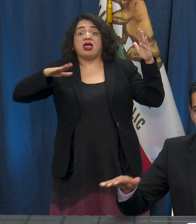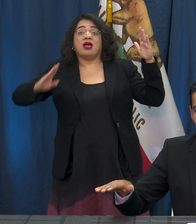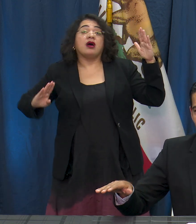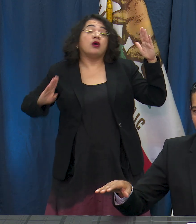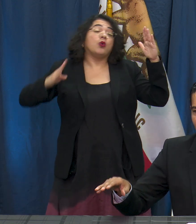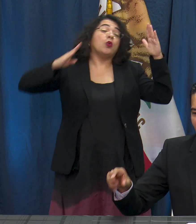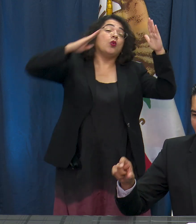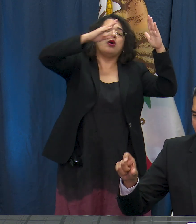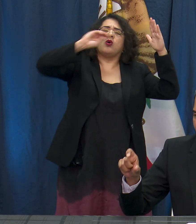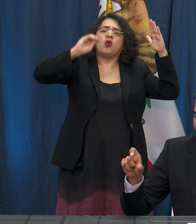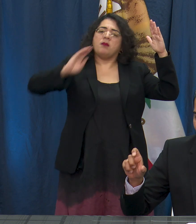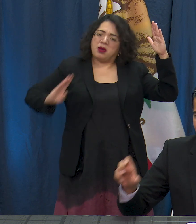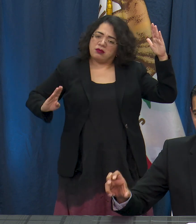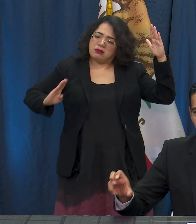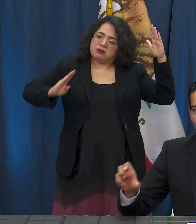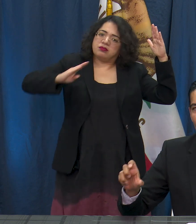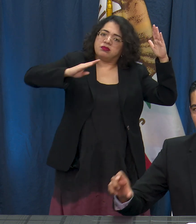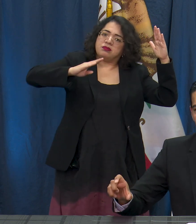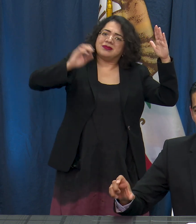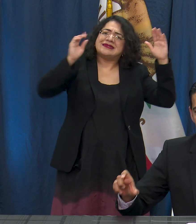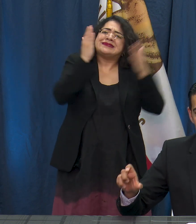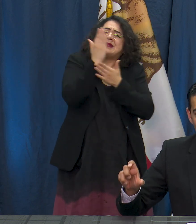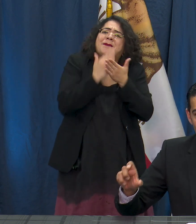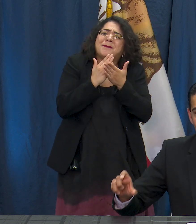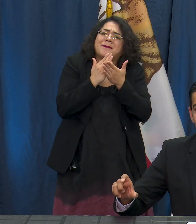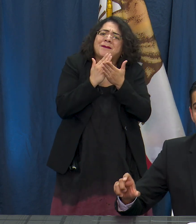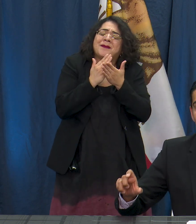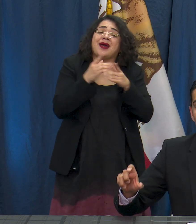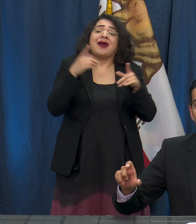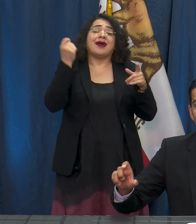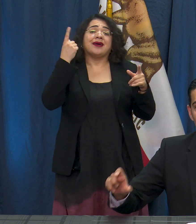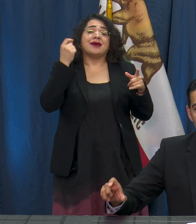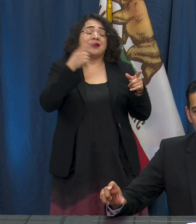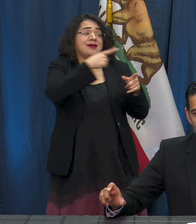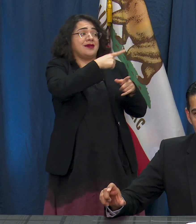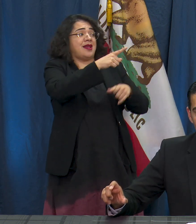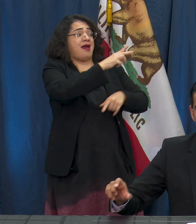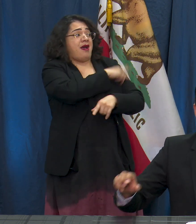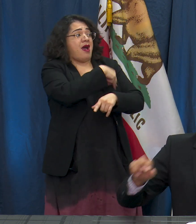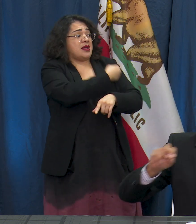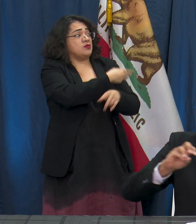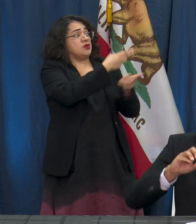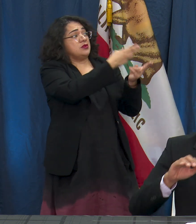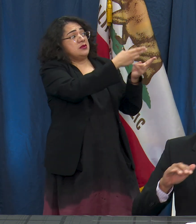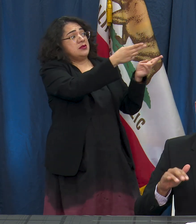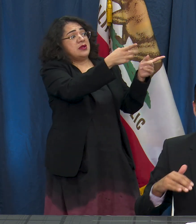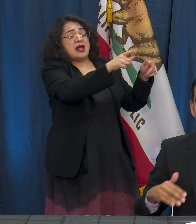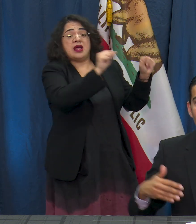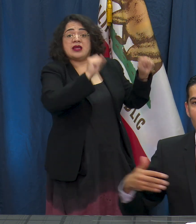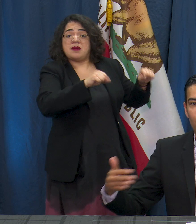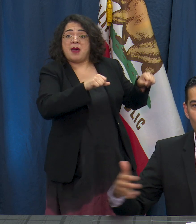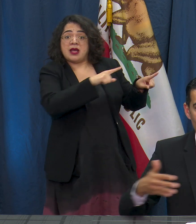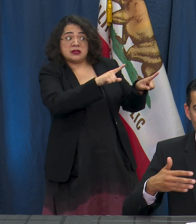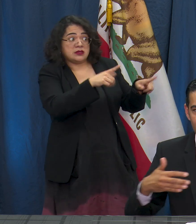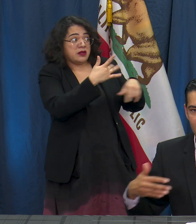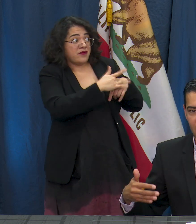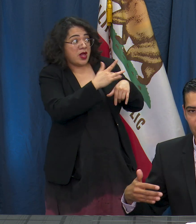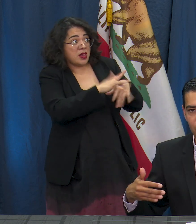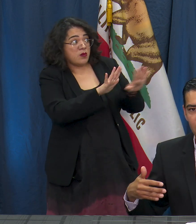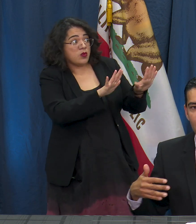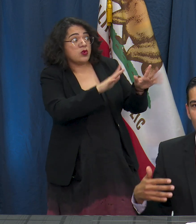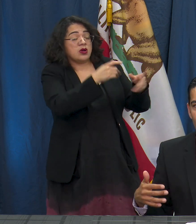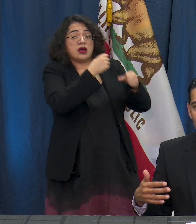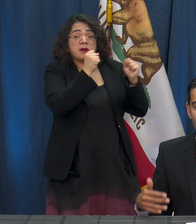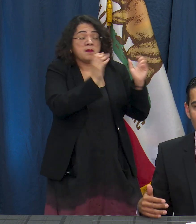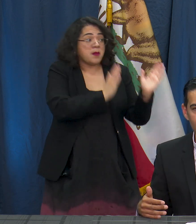still create that capacity in our hospitals to be open and have enough breathing room so that give everyone enough